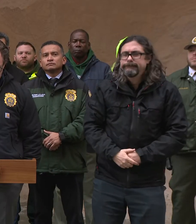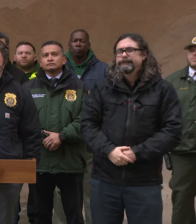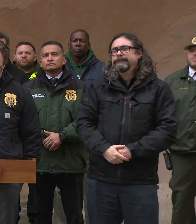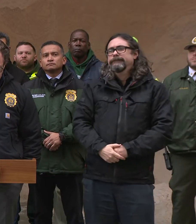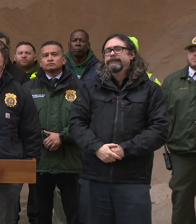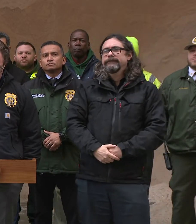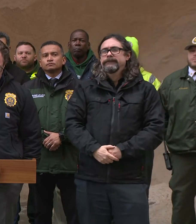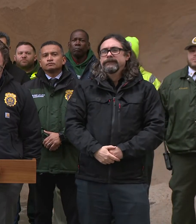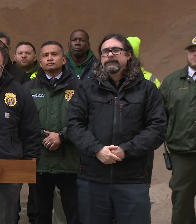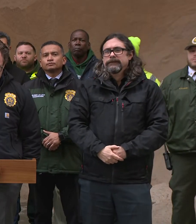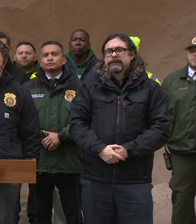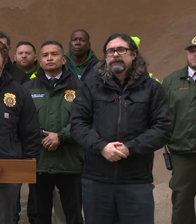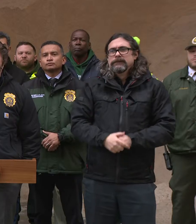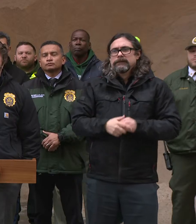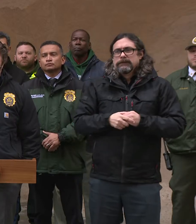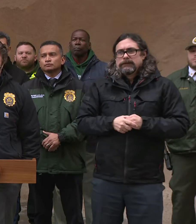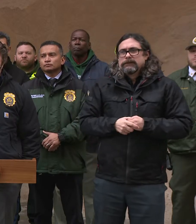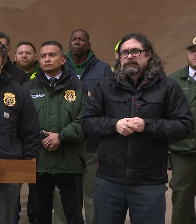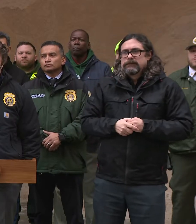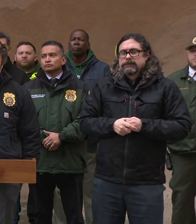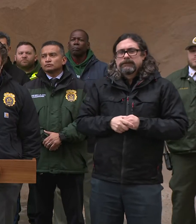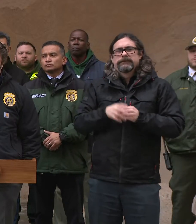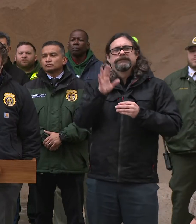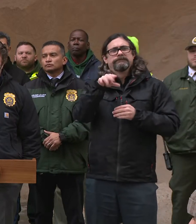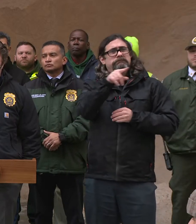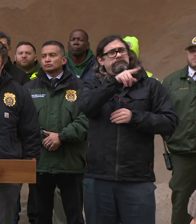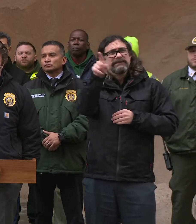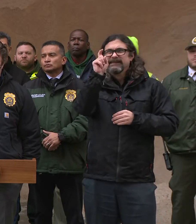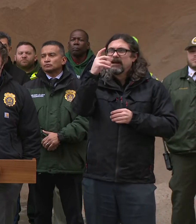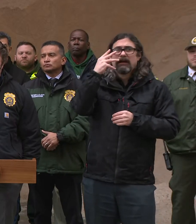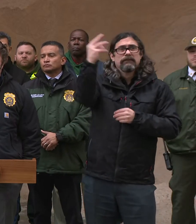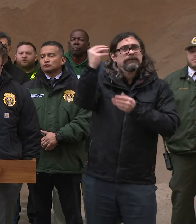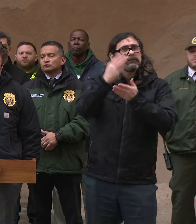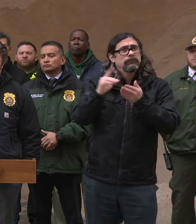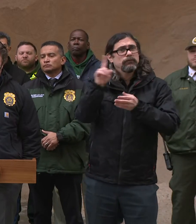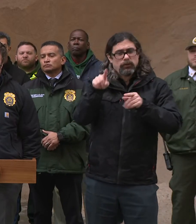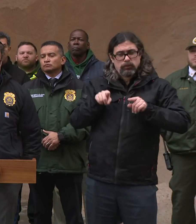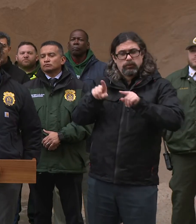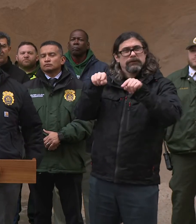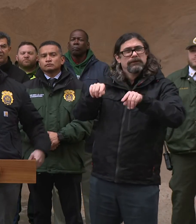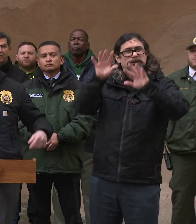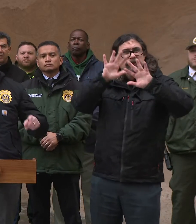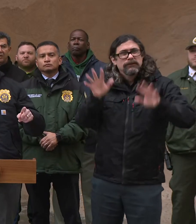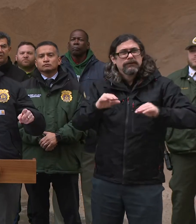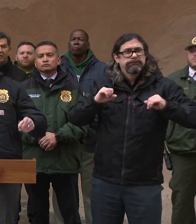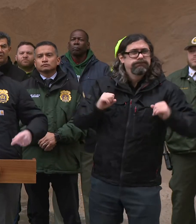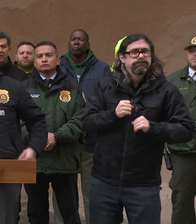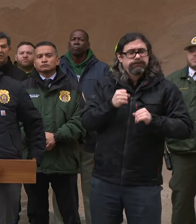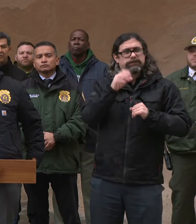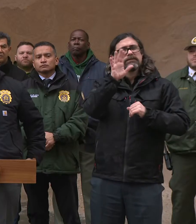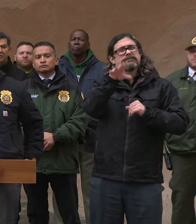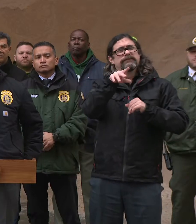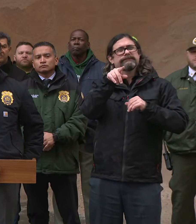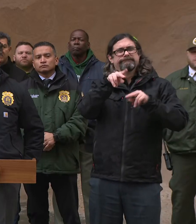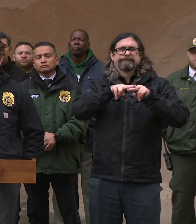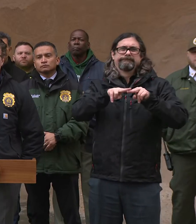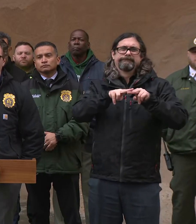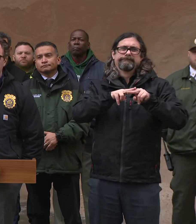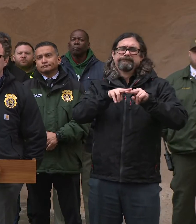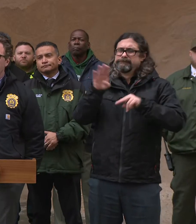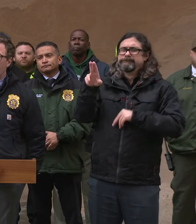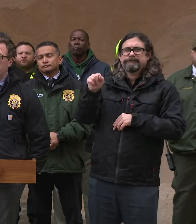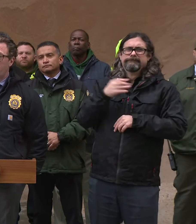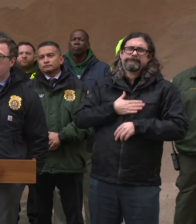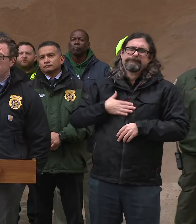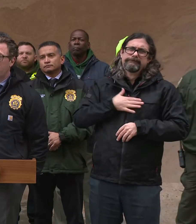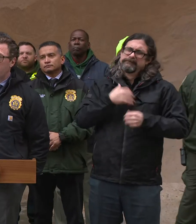allow for extra time. Exercise caution on roads and sidewalks as they may be slippery. As my kids who are here just reminded me,